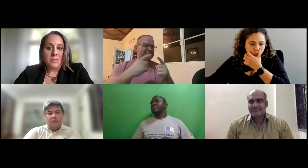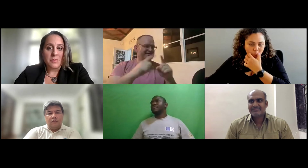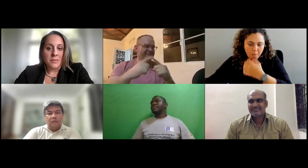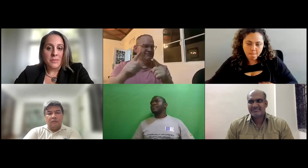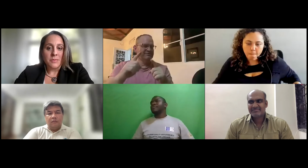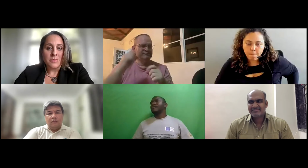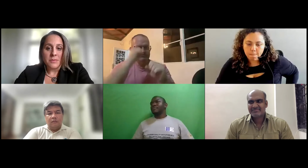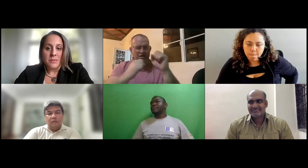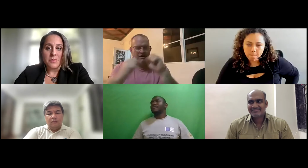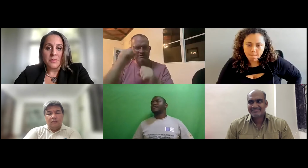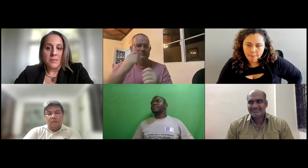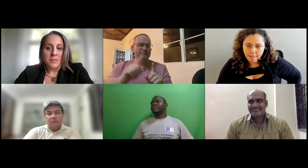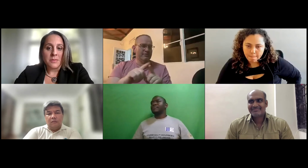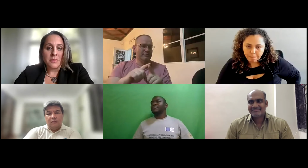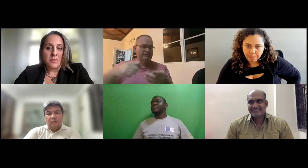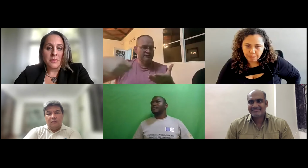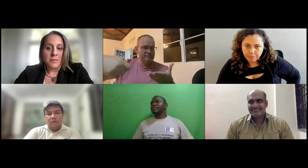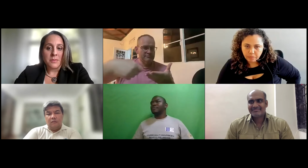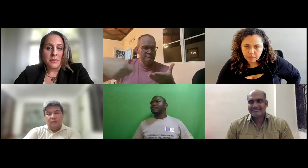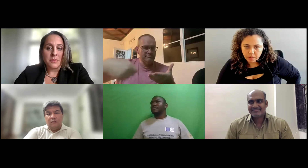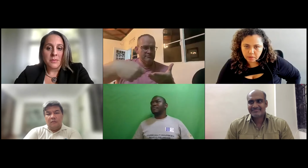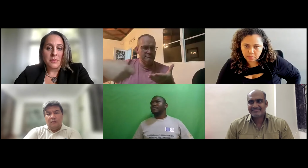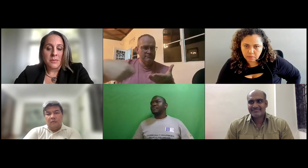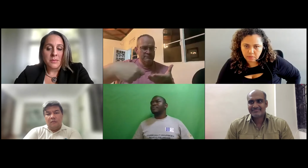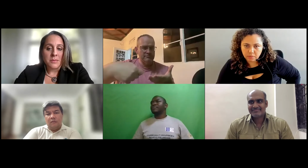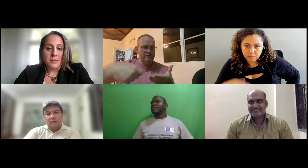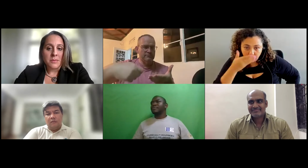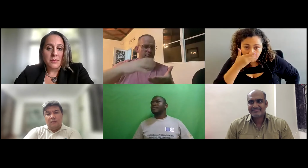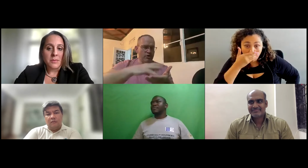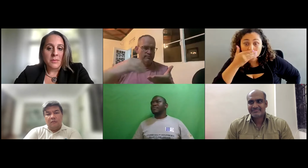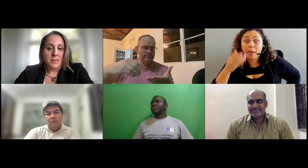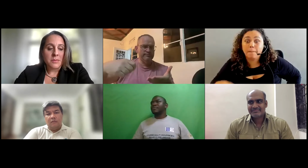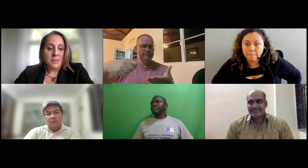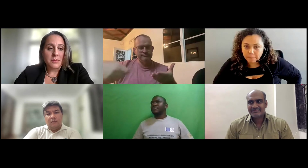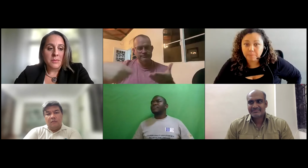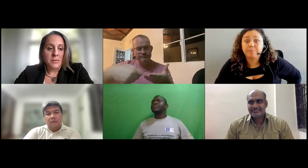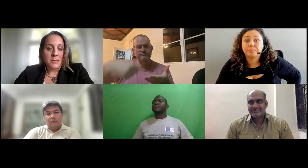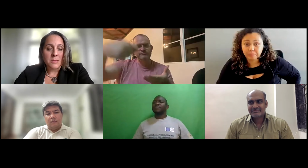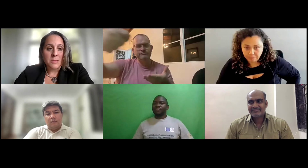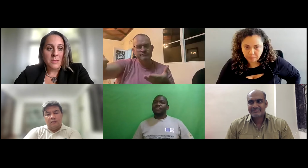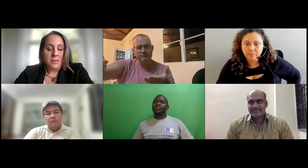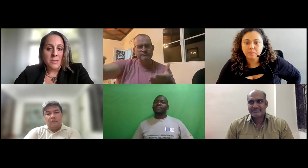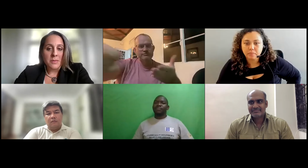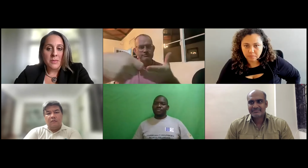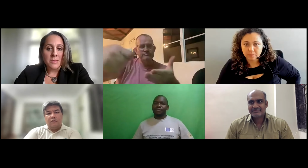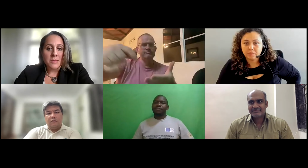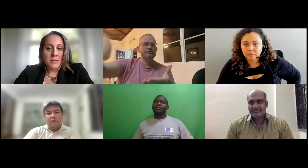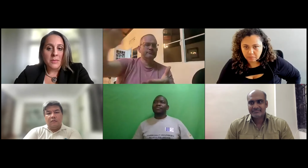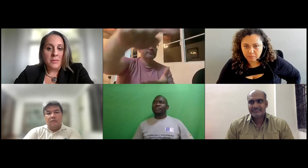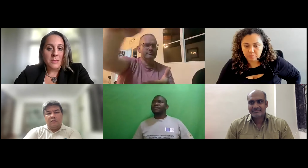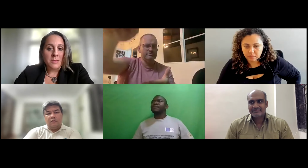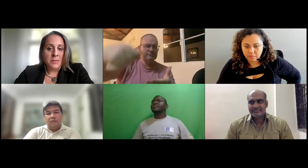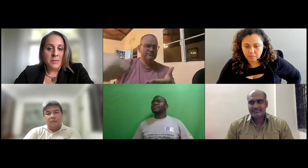the strategy needs to come into play here as far as how you're going to strategize making this work. If it's something that you